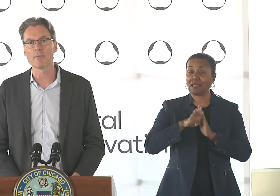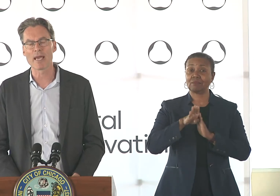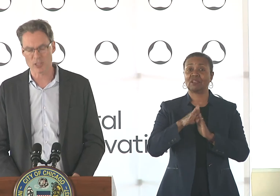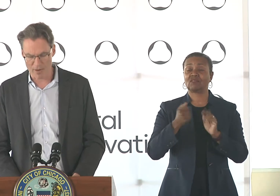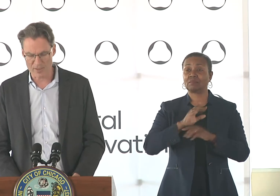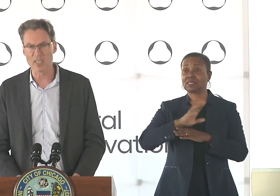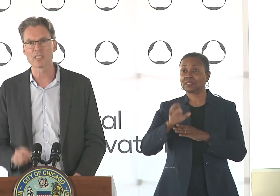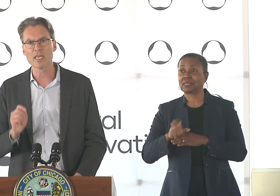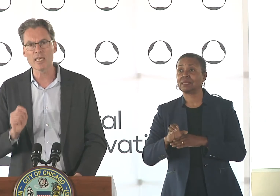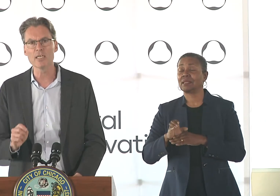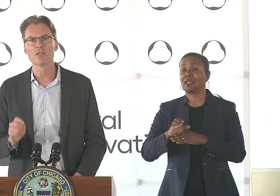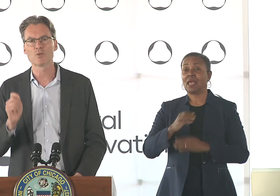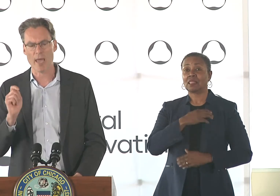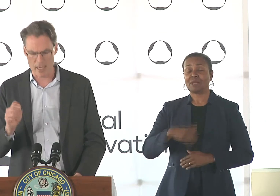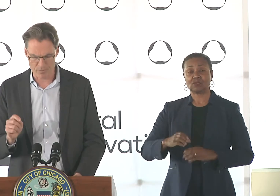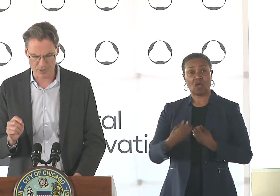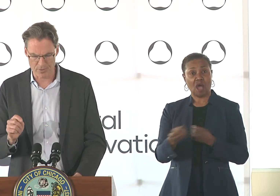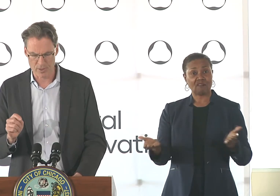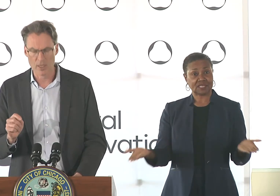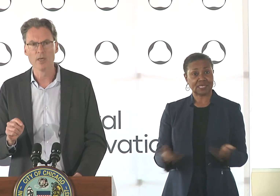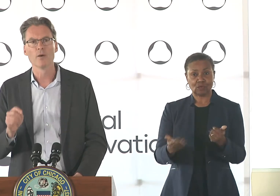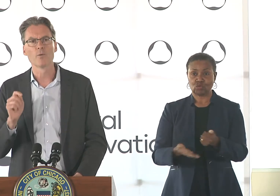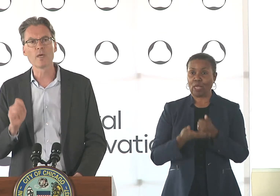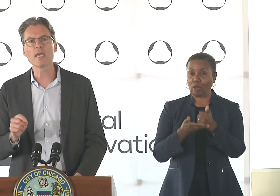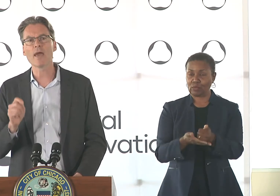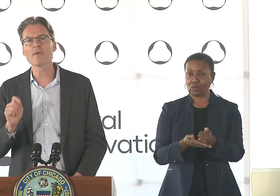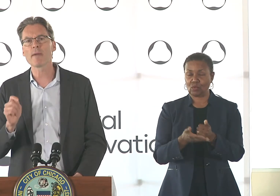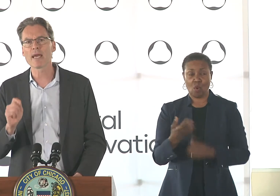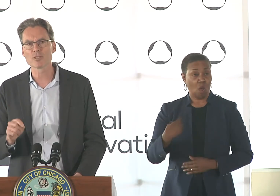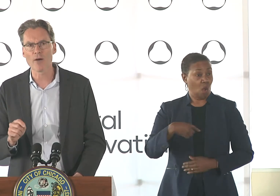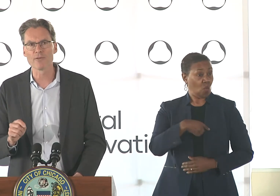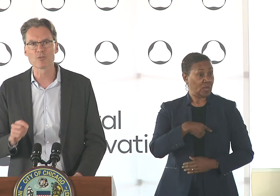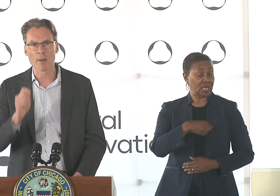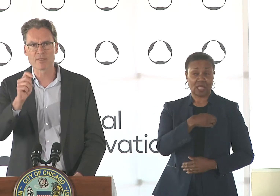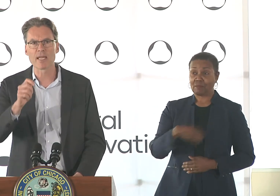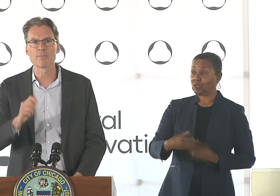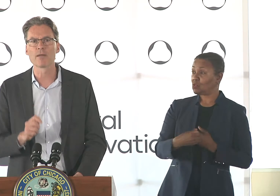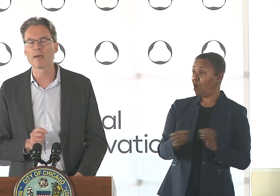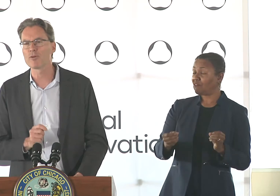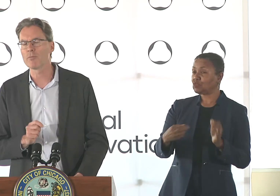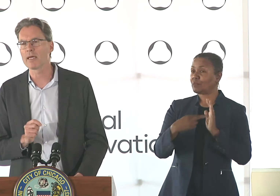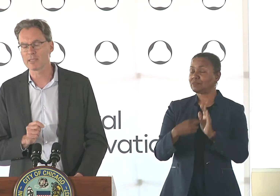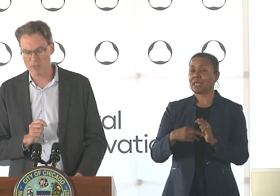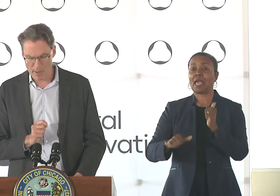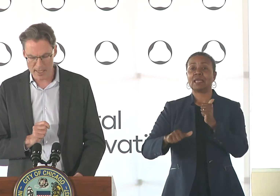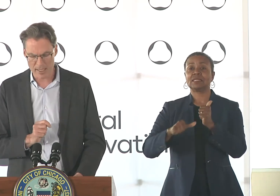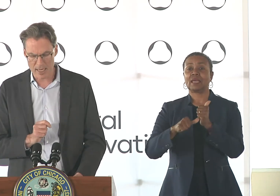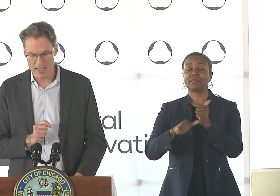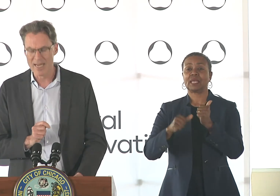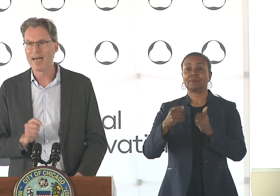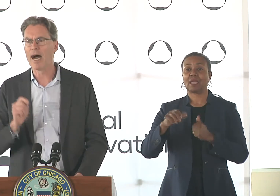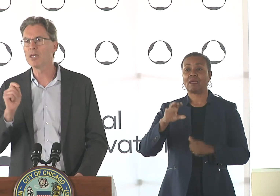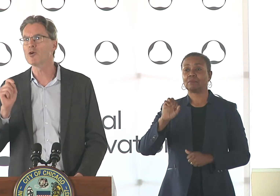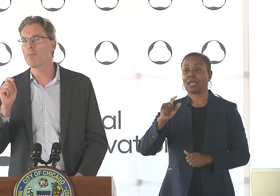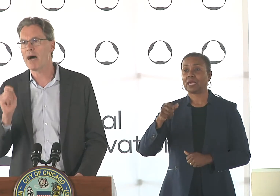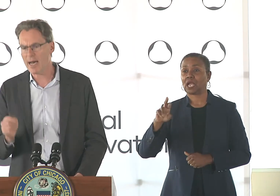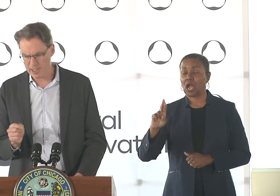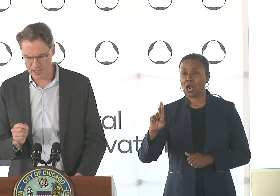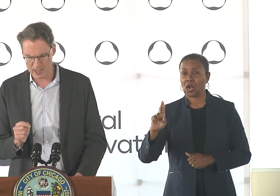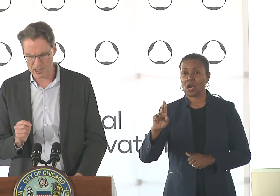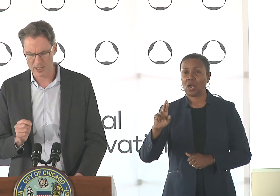city and the mayor's office, is here to help you. We and the mayor's office, represented by Deputy Mayor Samir Maika, are